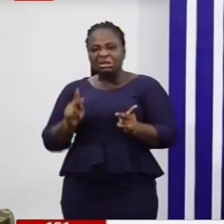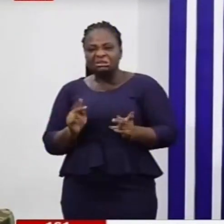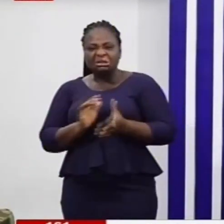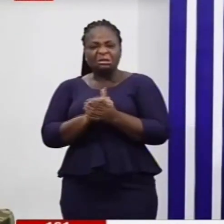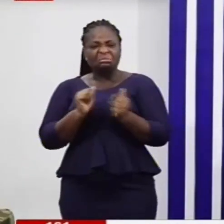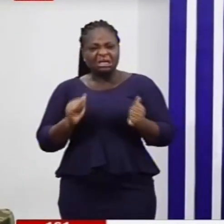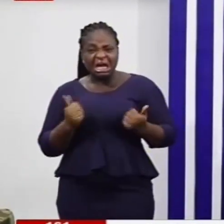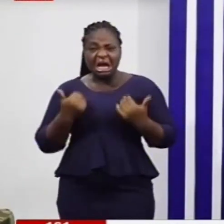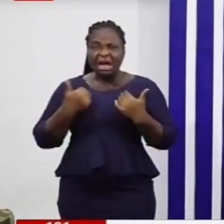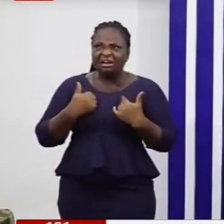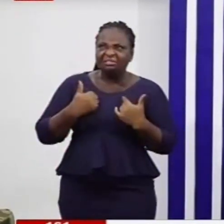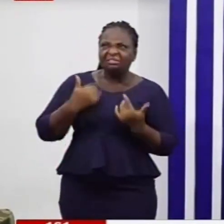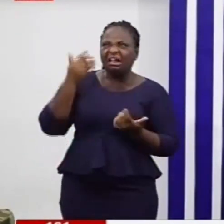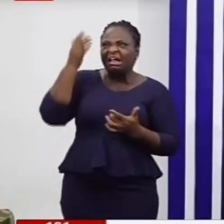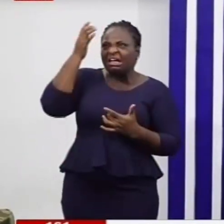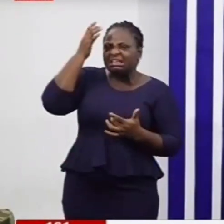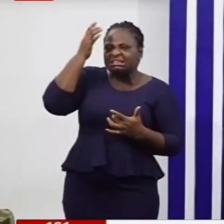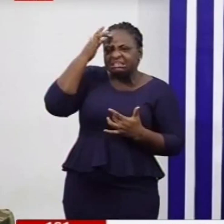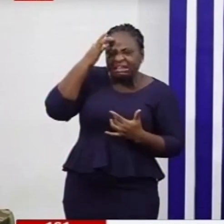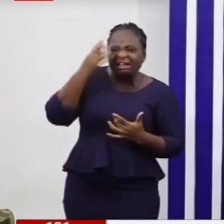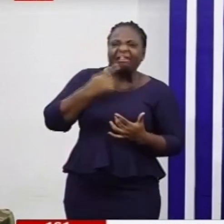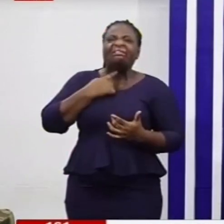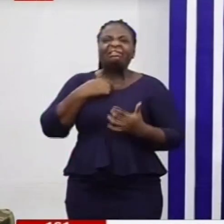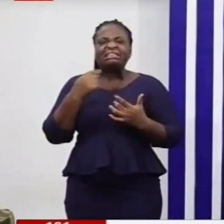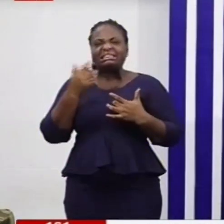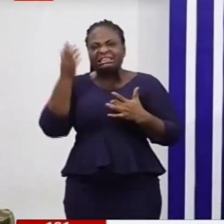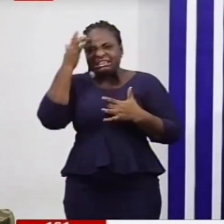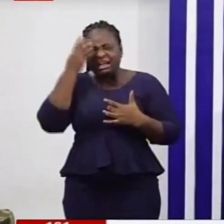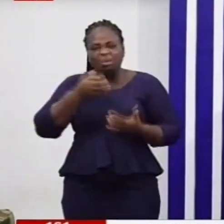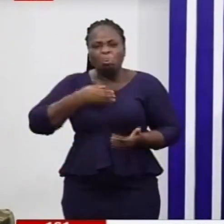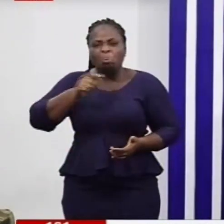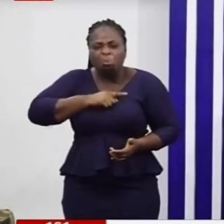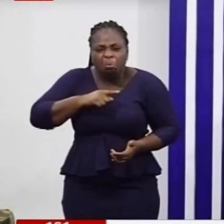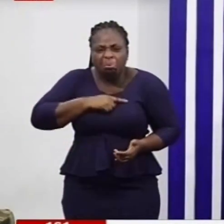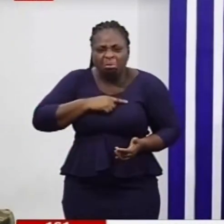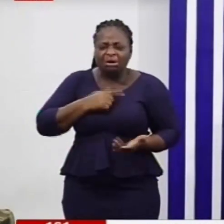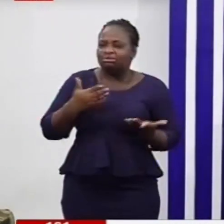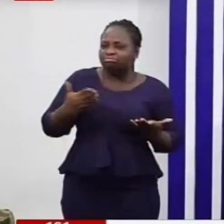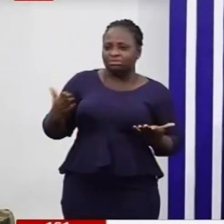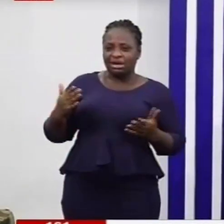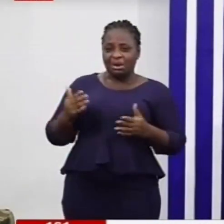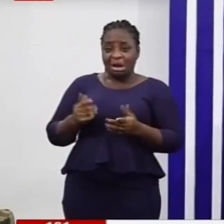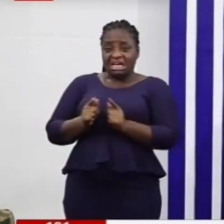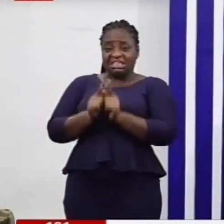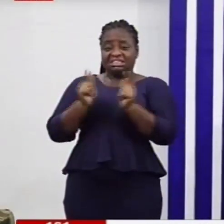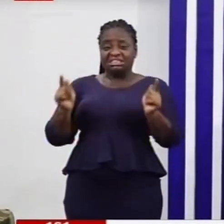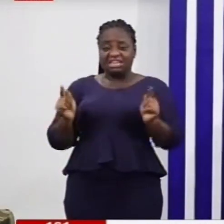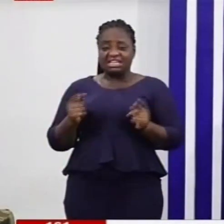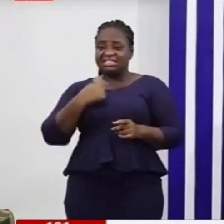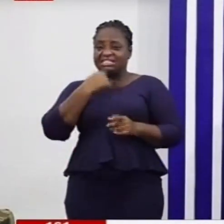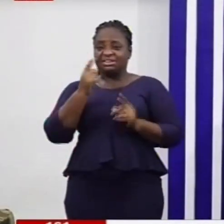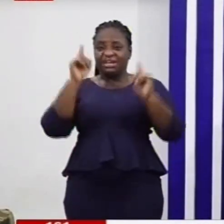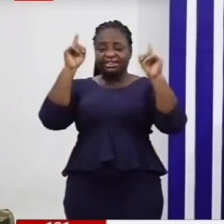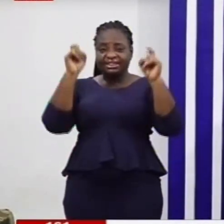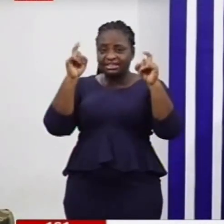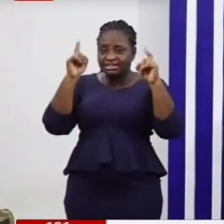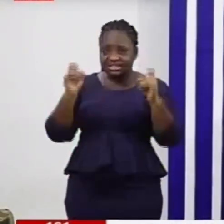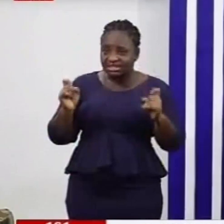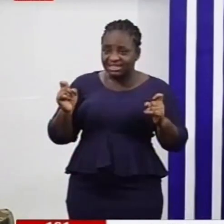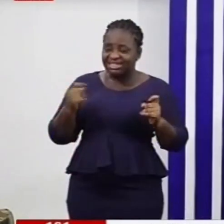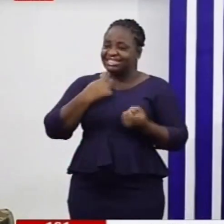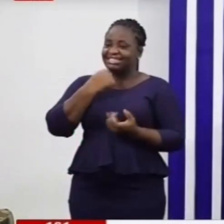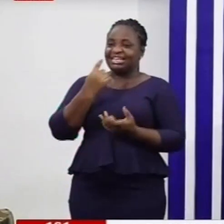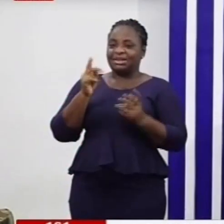they have symptoms and therefore want to test? Because while you are generally saying you are tracing and you are testing and saying